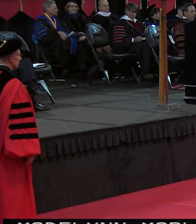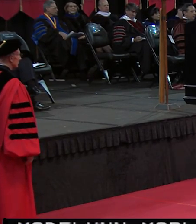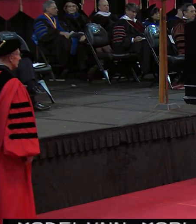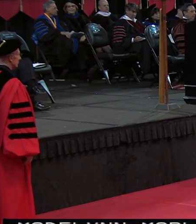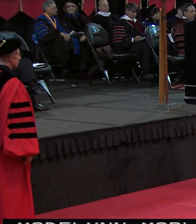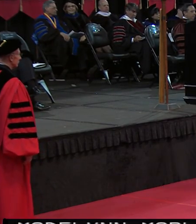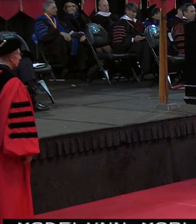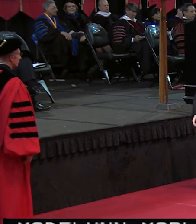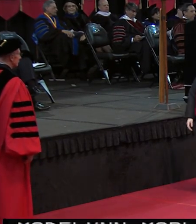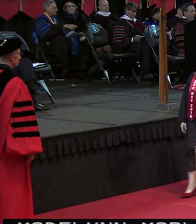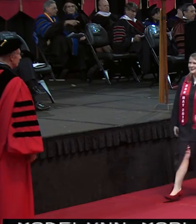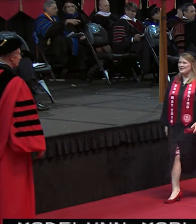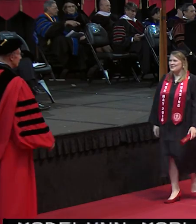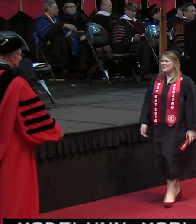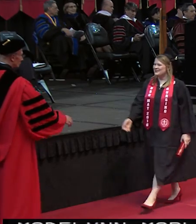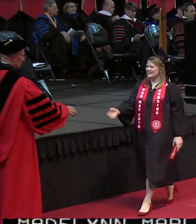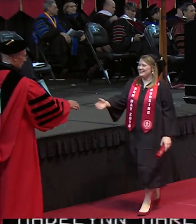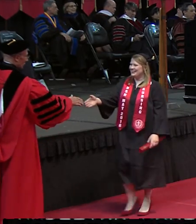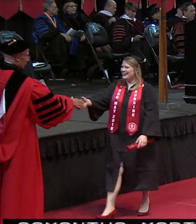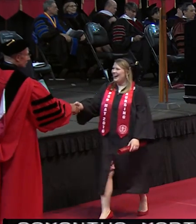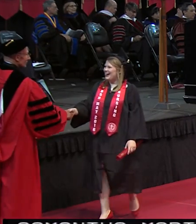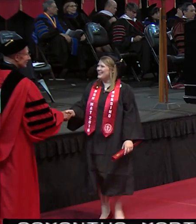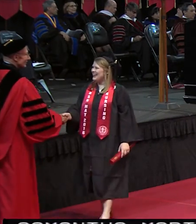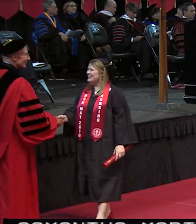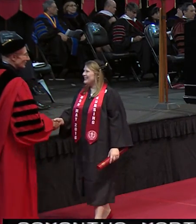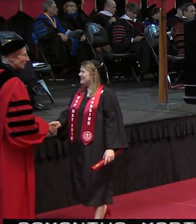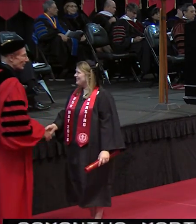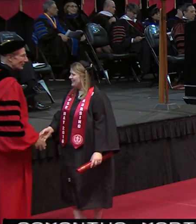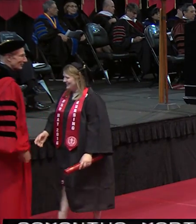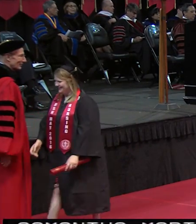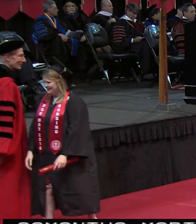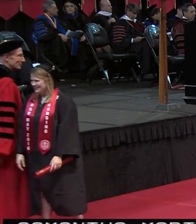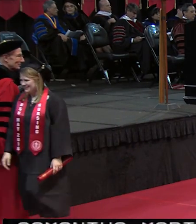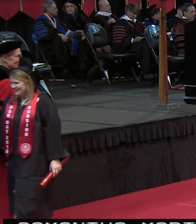Shatana Renee Martin.